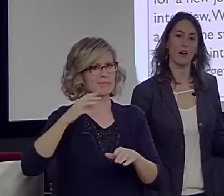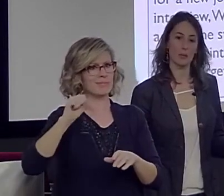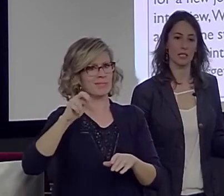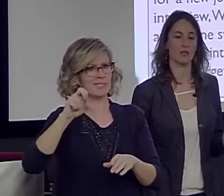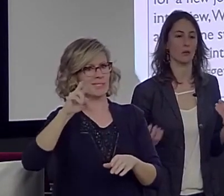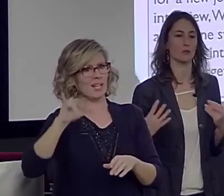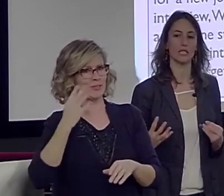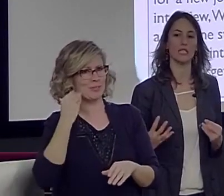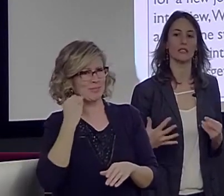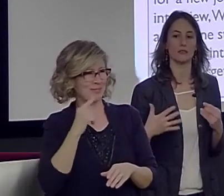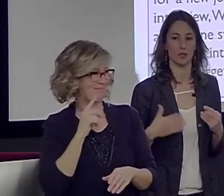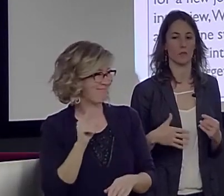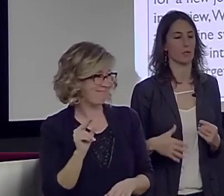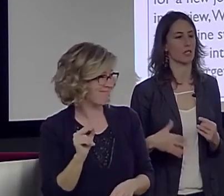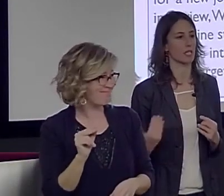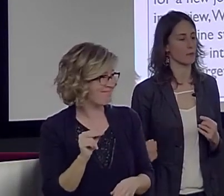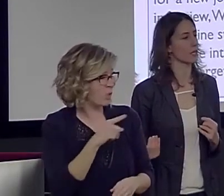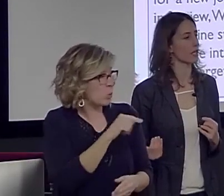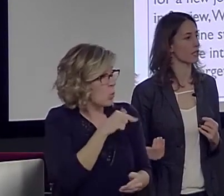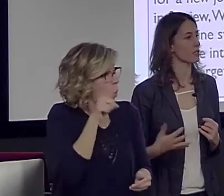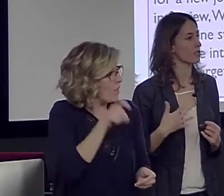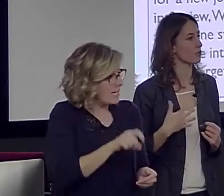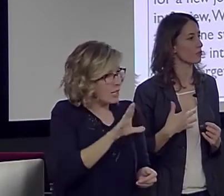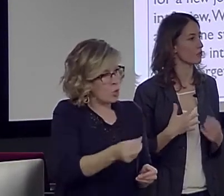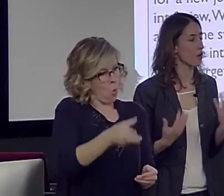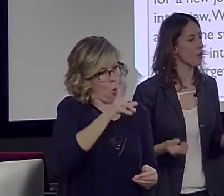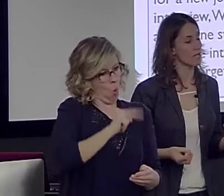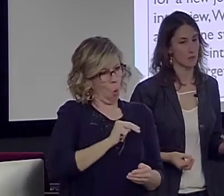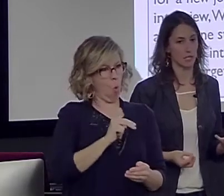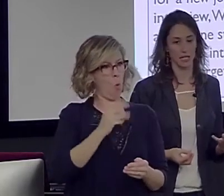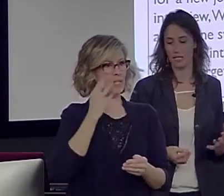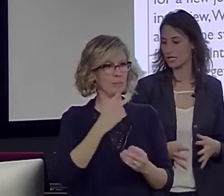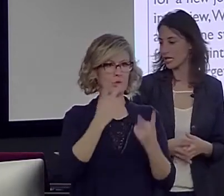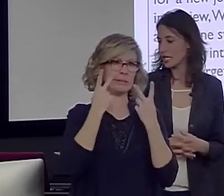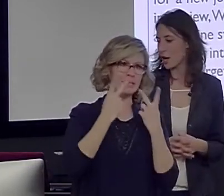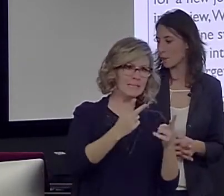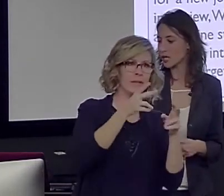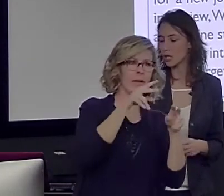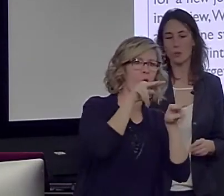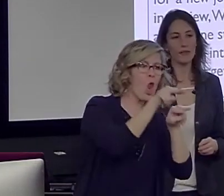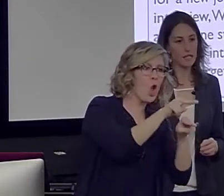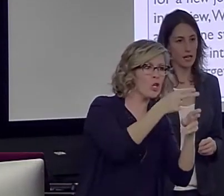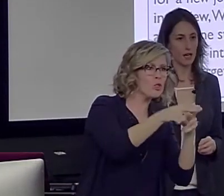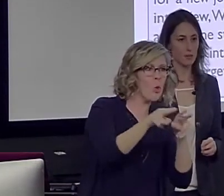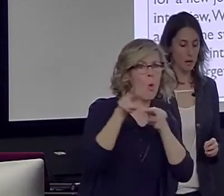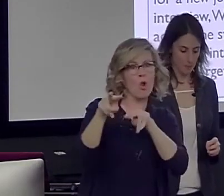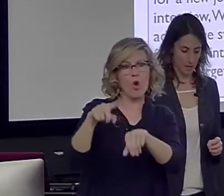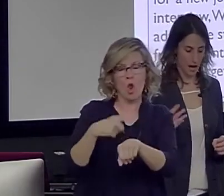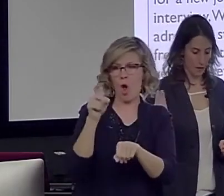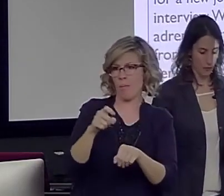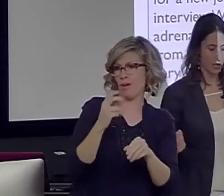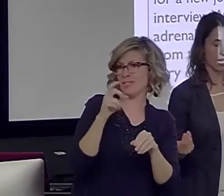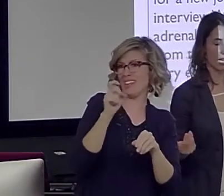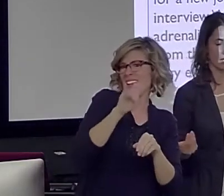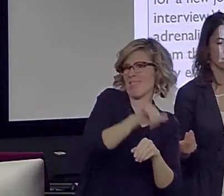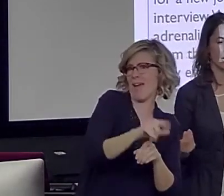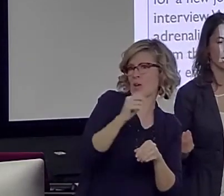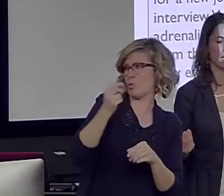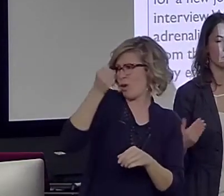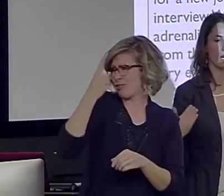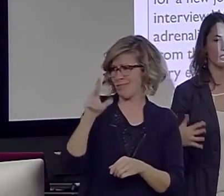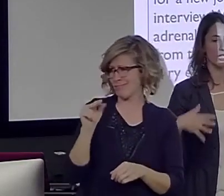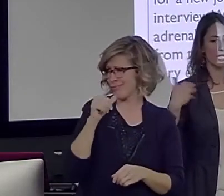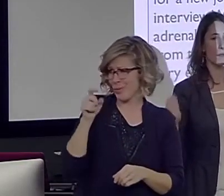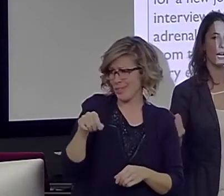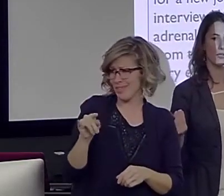sensory at all, because you don't need first-person experience to know these meanings. One thing that comes up for these kinds of data